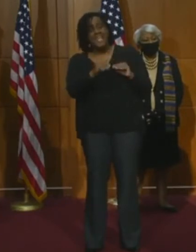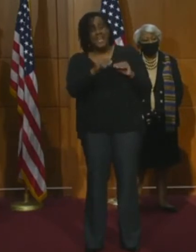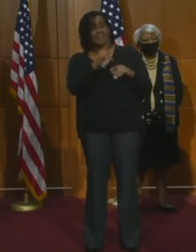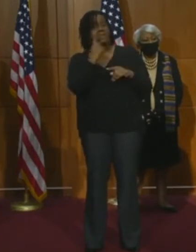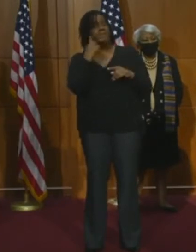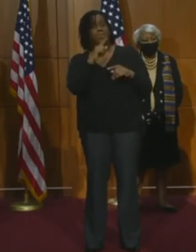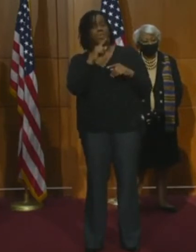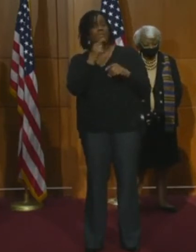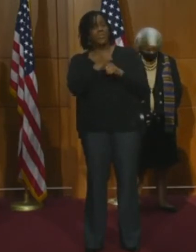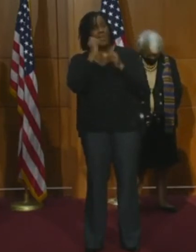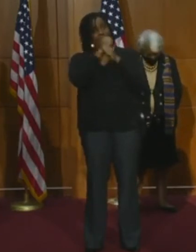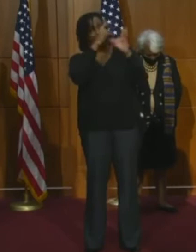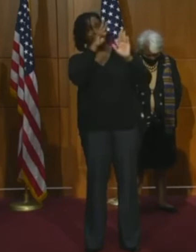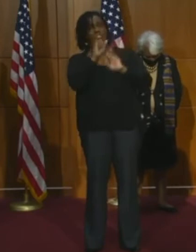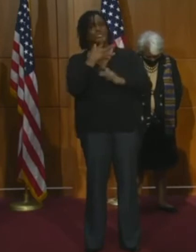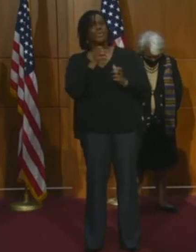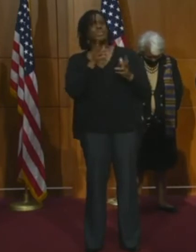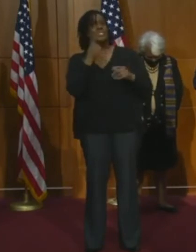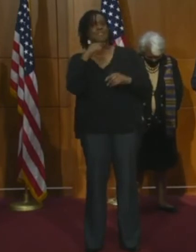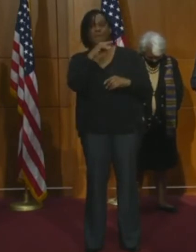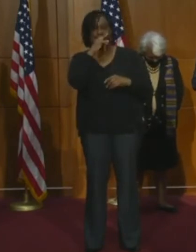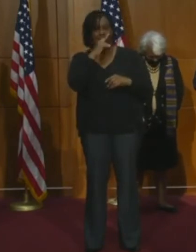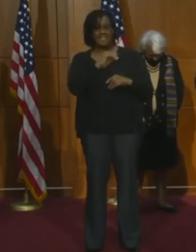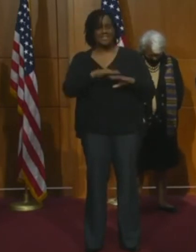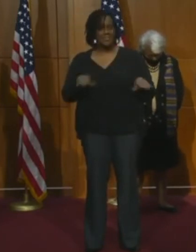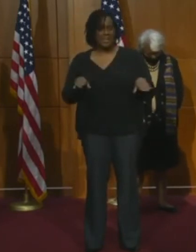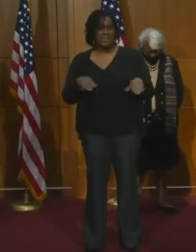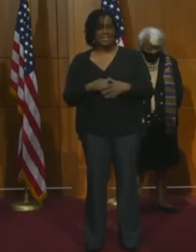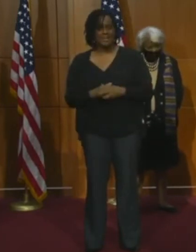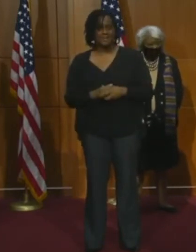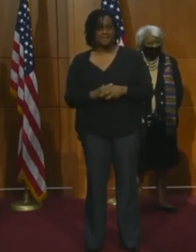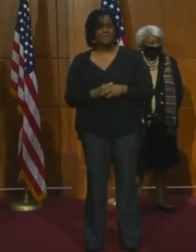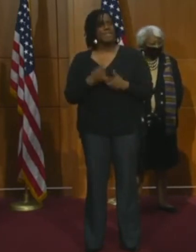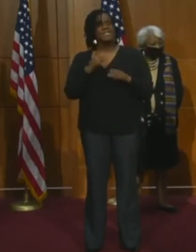children and grandchildren. It's one step forward in the